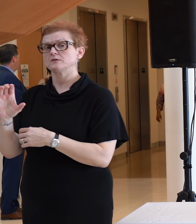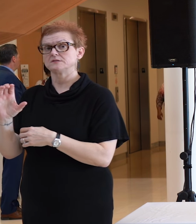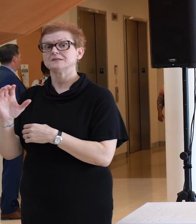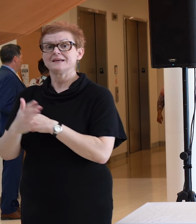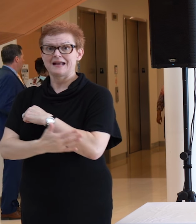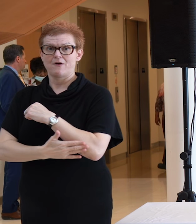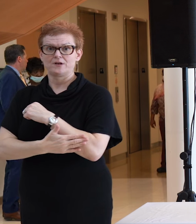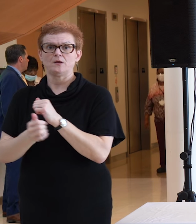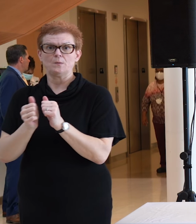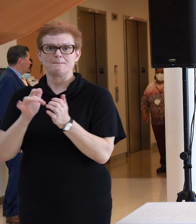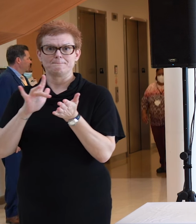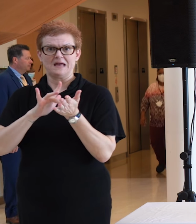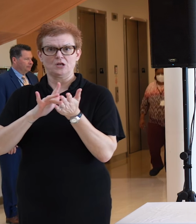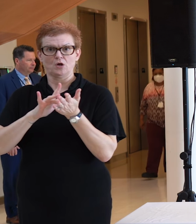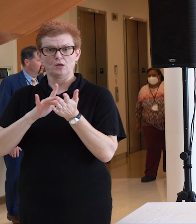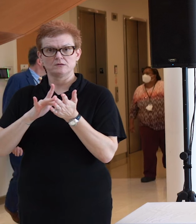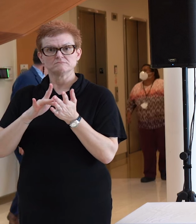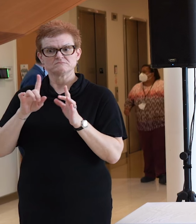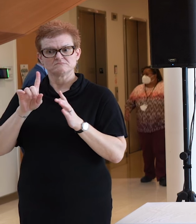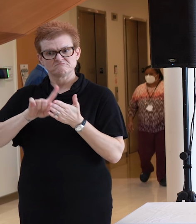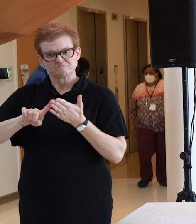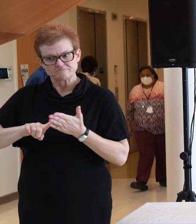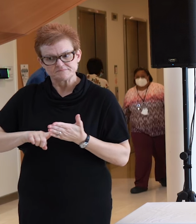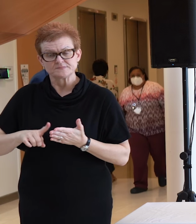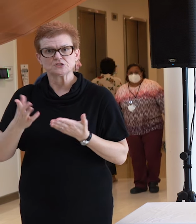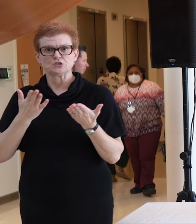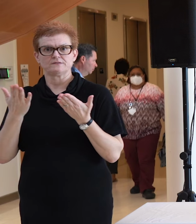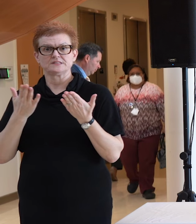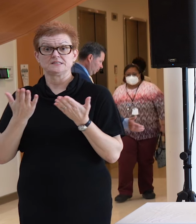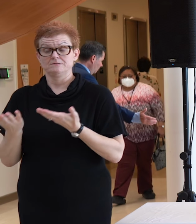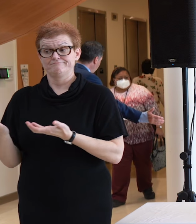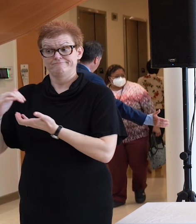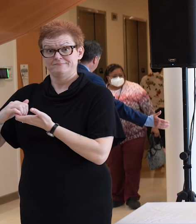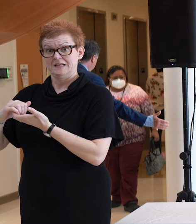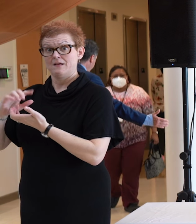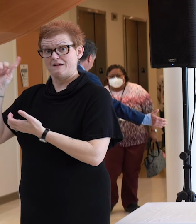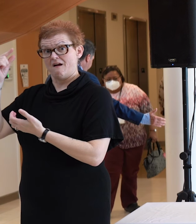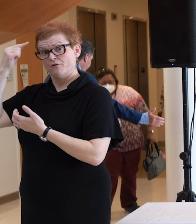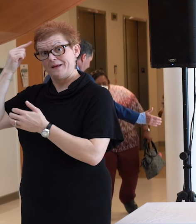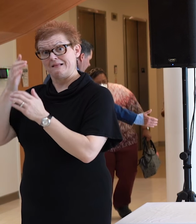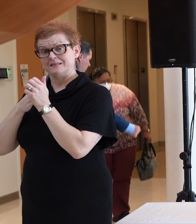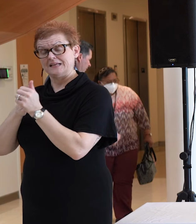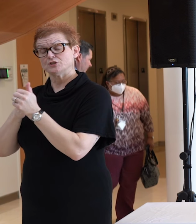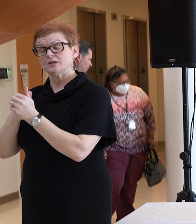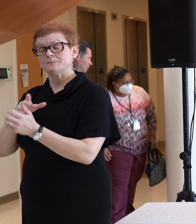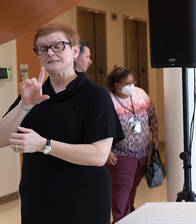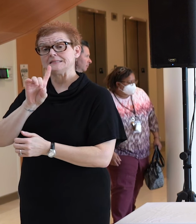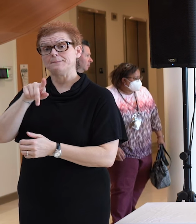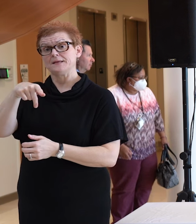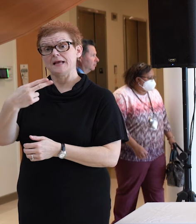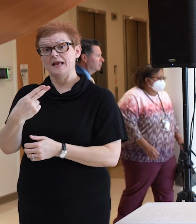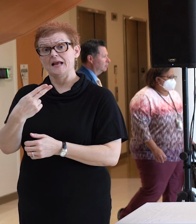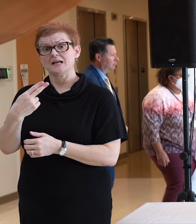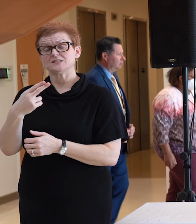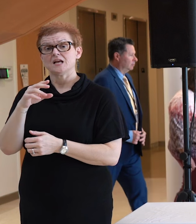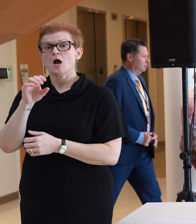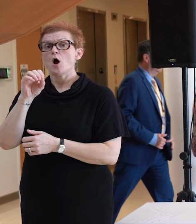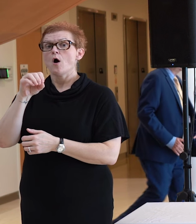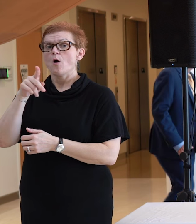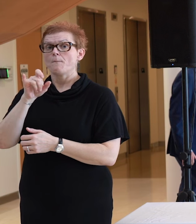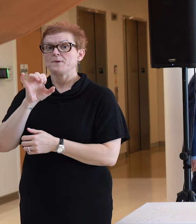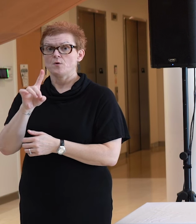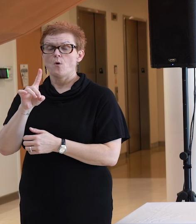examiner services. In 2018, in collaboration with St. Louis County government leadership, DPH declared opioid use disorder and